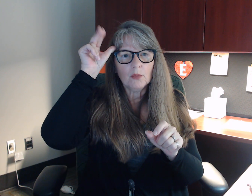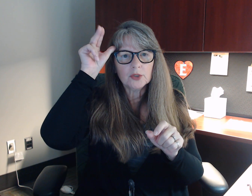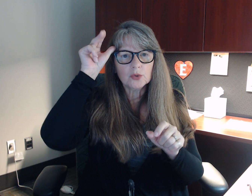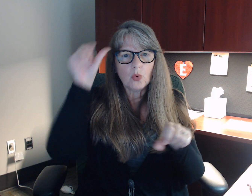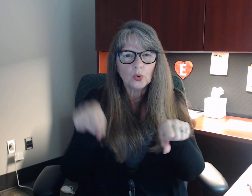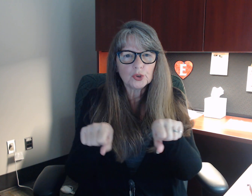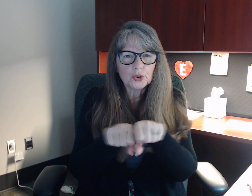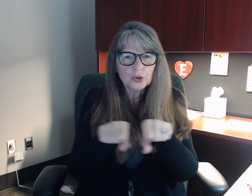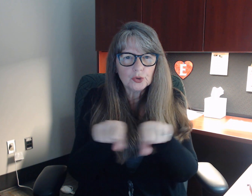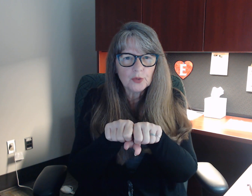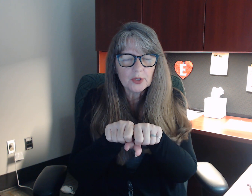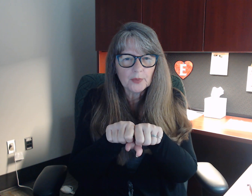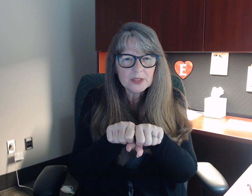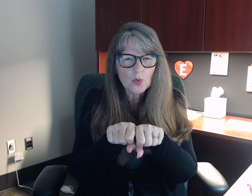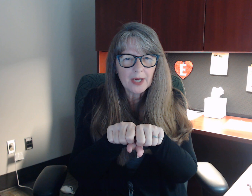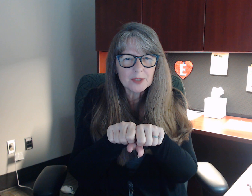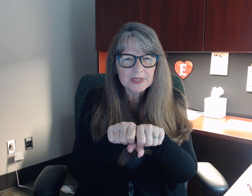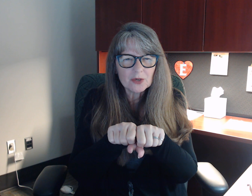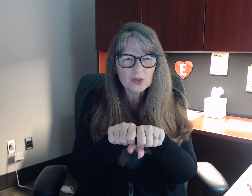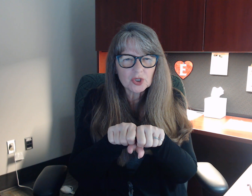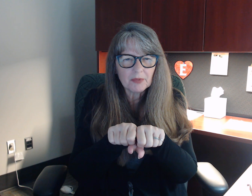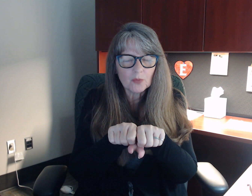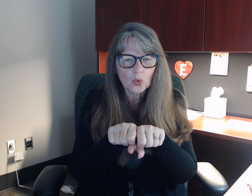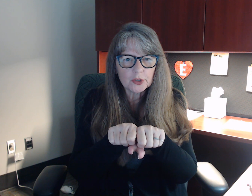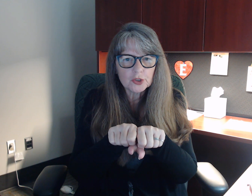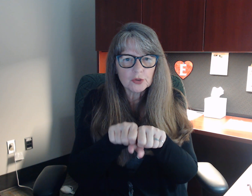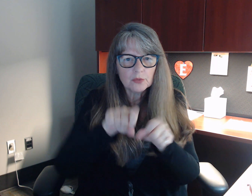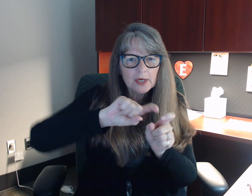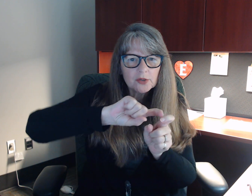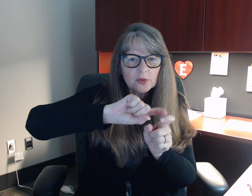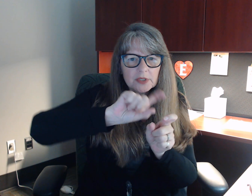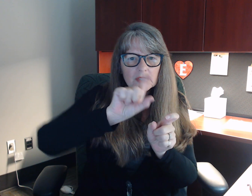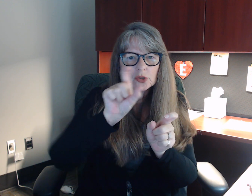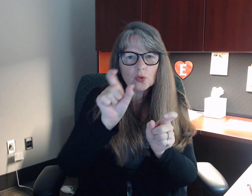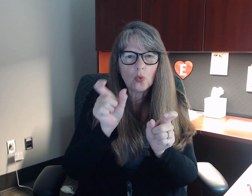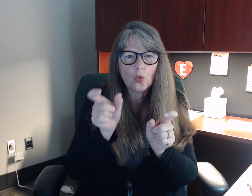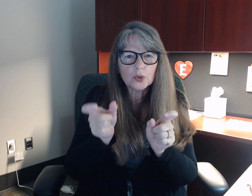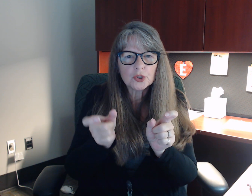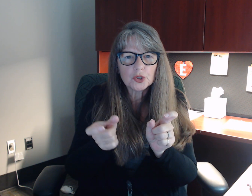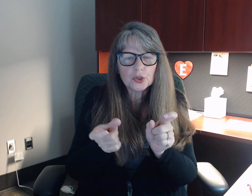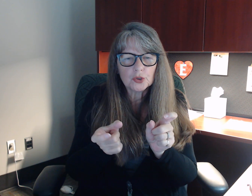to do horseshoe, and the reason why is because I know the shape of a horseshoe. So it's in this horseshoe